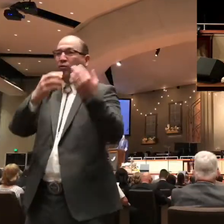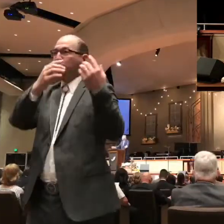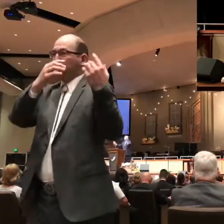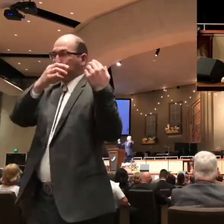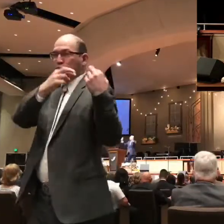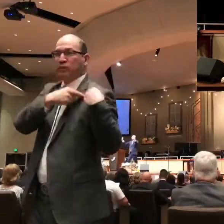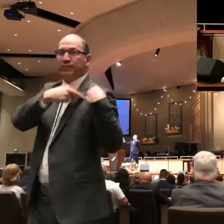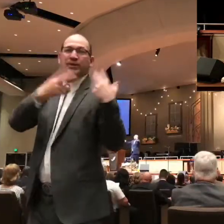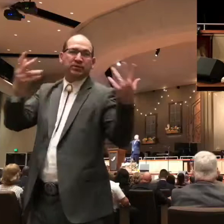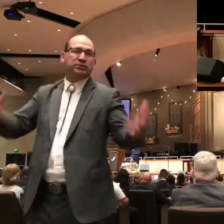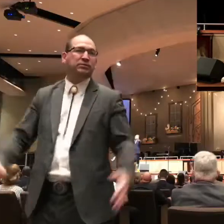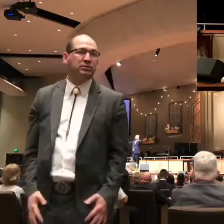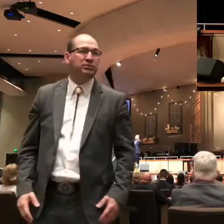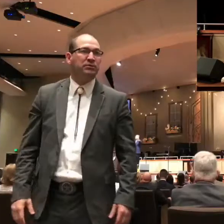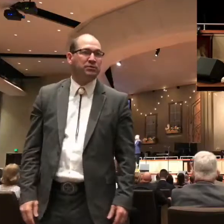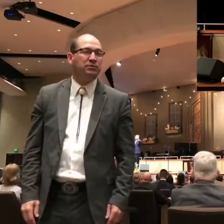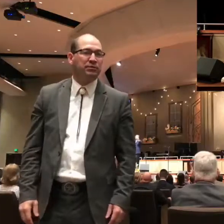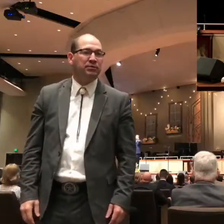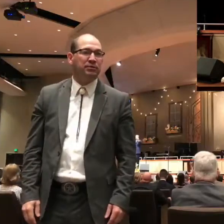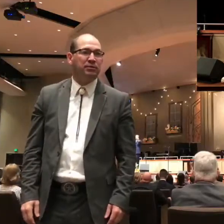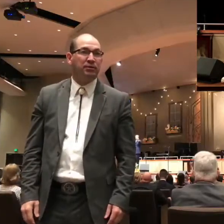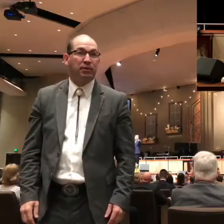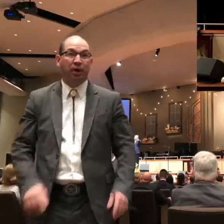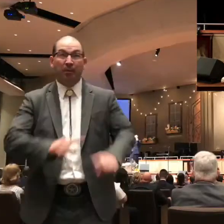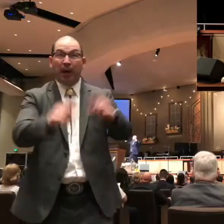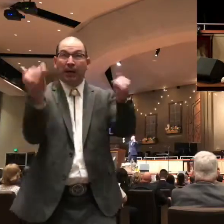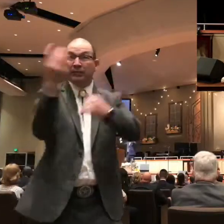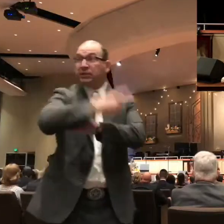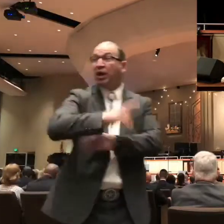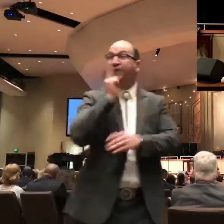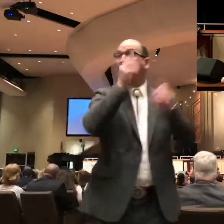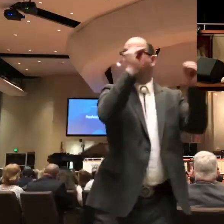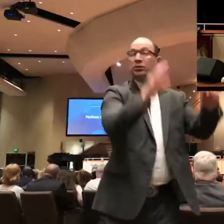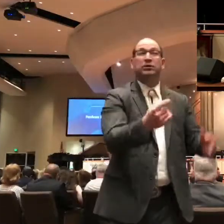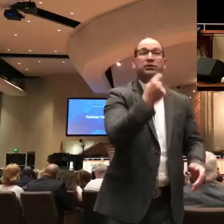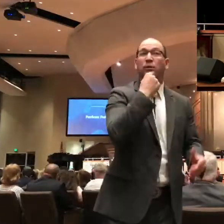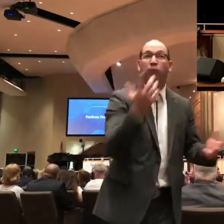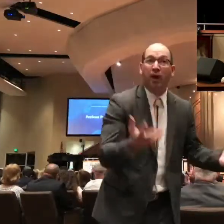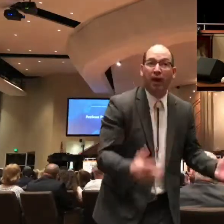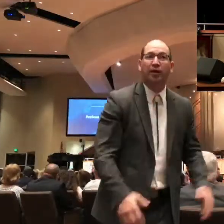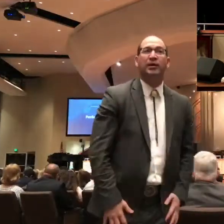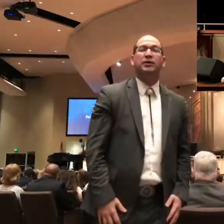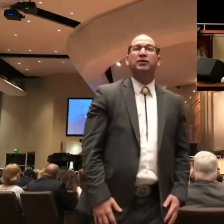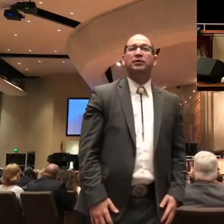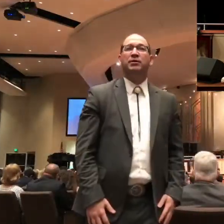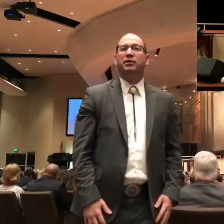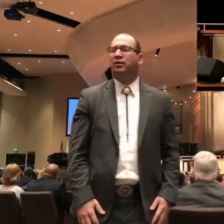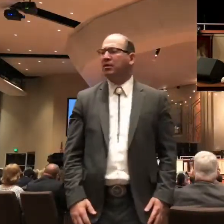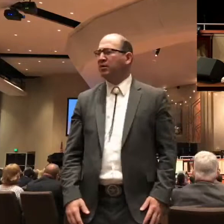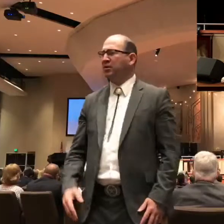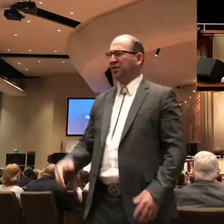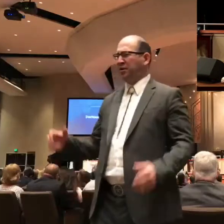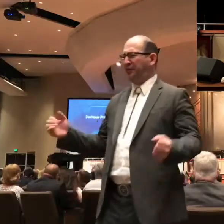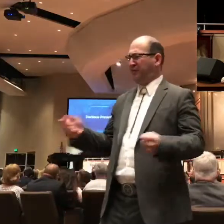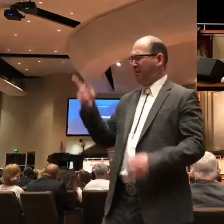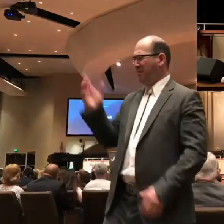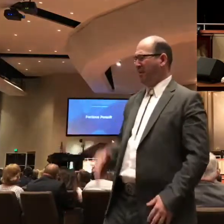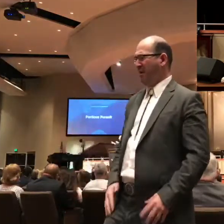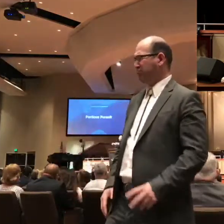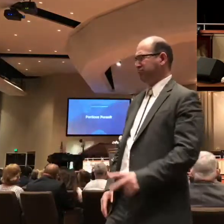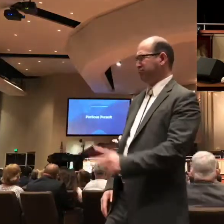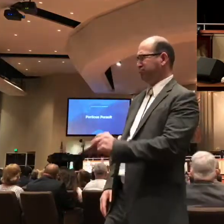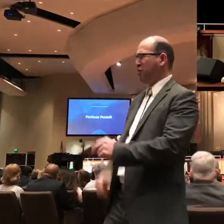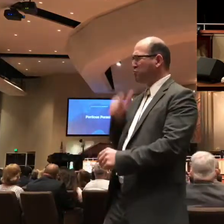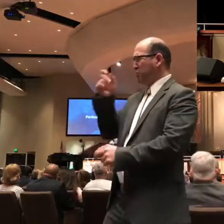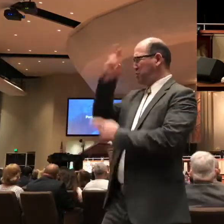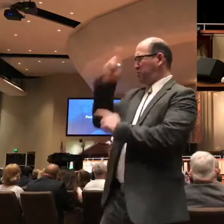Do you know the conclusion of the modern day teachers today? The conclusion is this. I don't need to fear God.